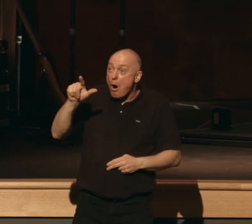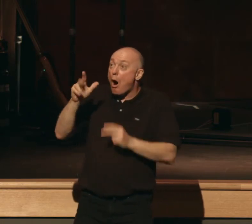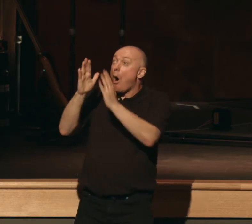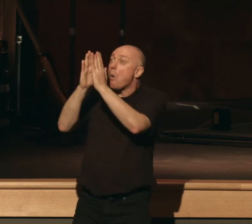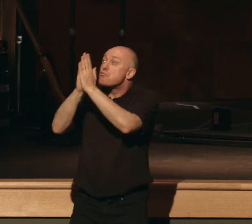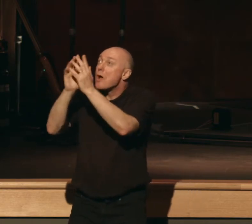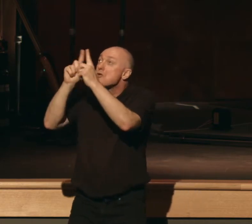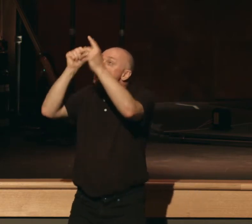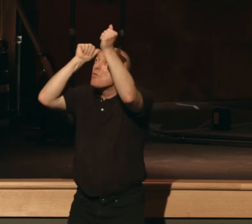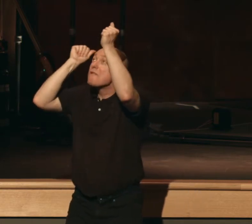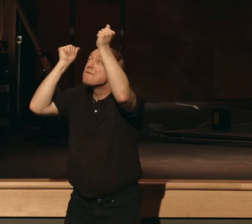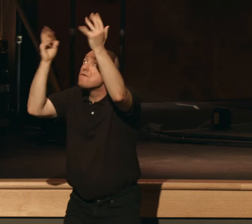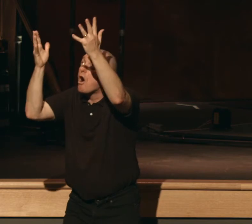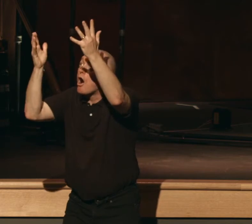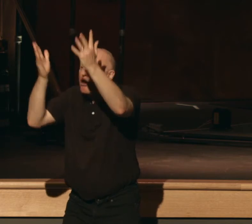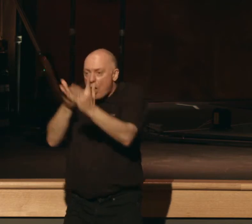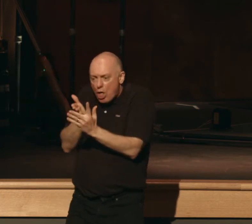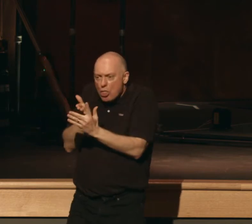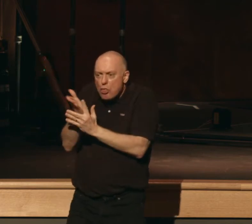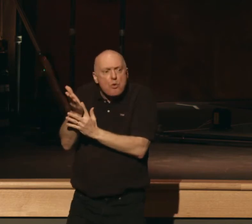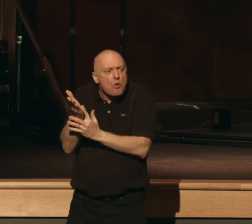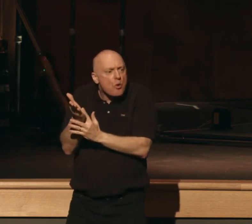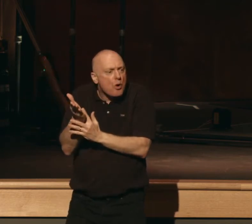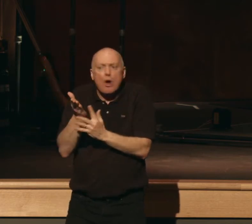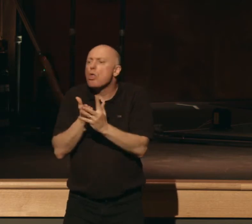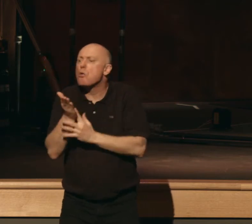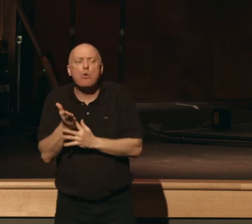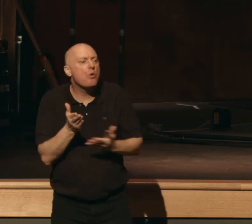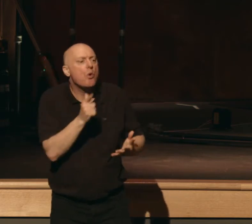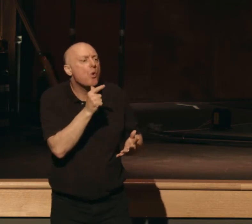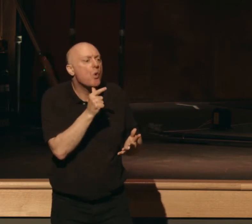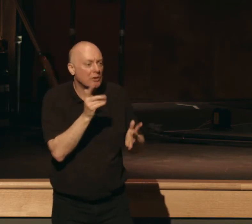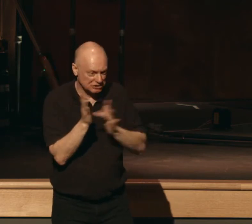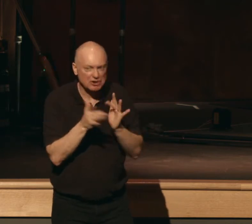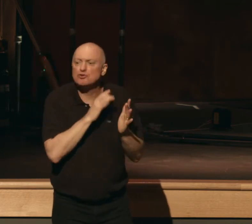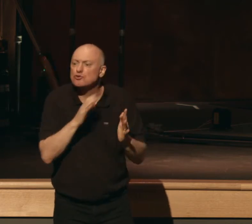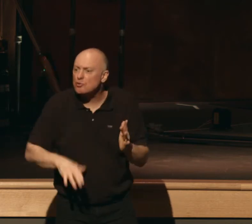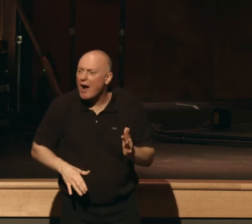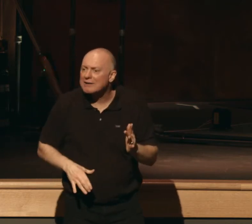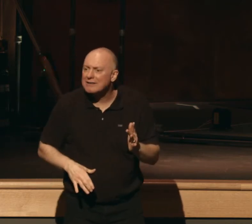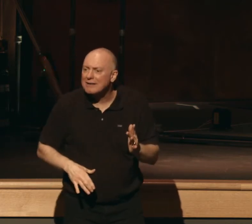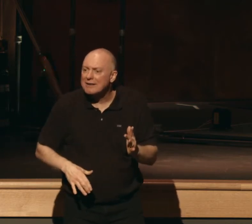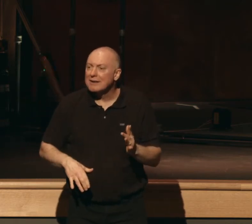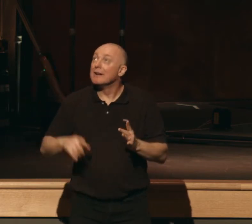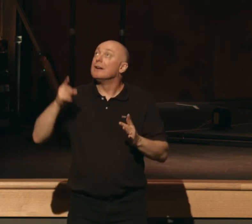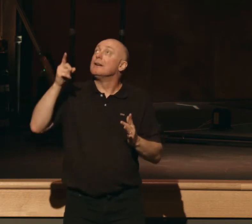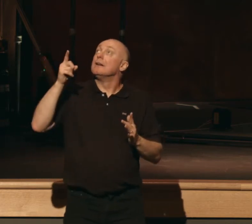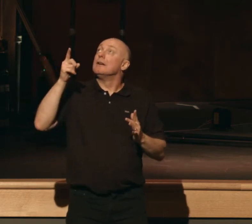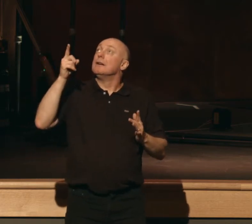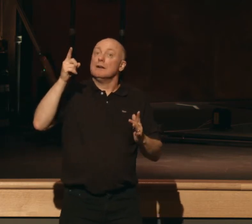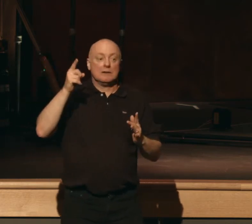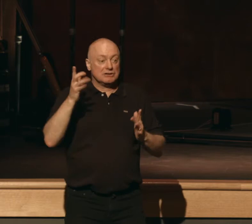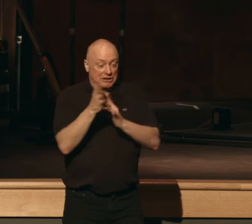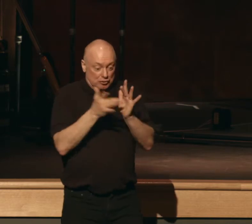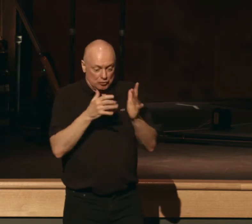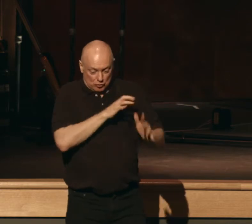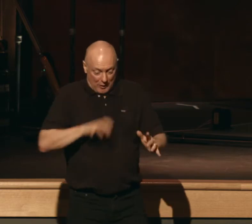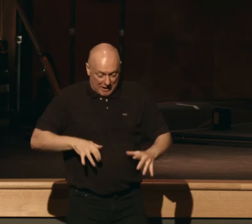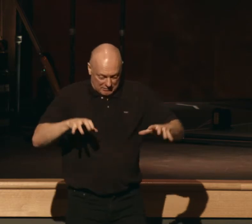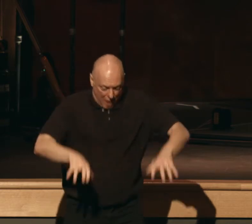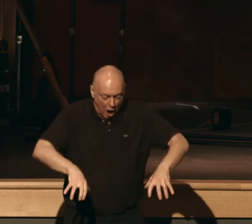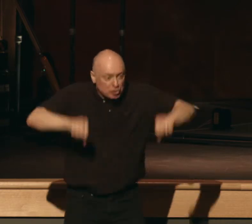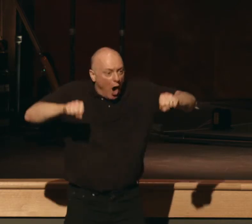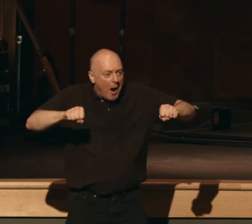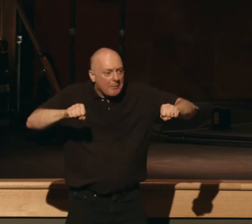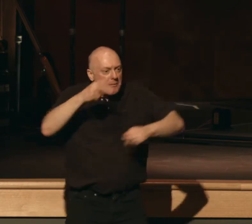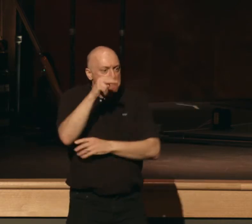the Father, through whom, through Jesus Christ, has adopted Paul, who through Jesus